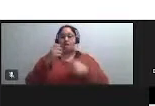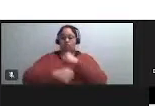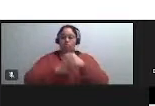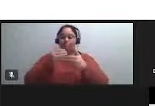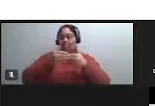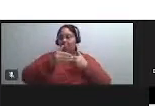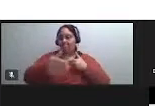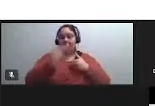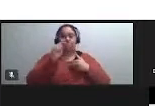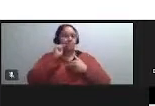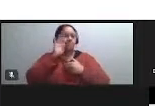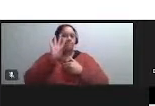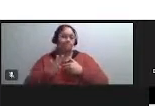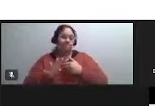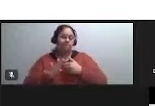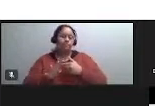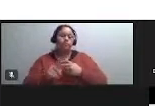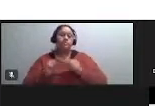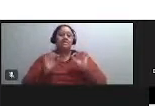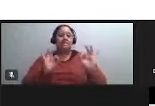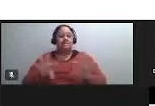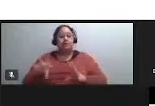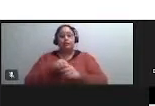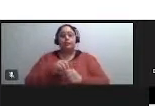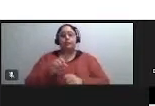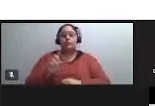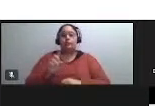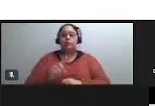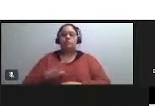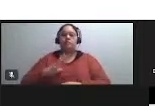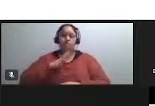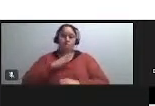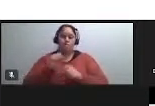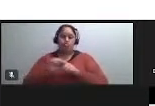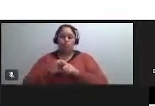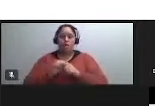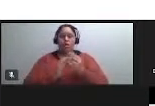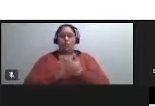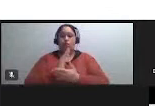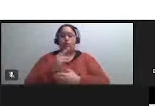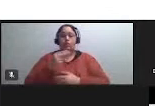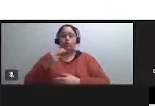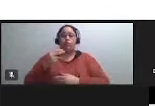year, so by Q4. These would have included formal training through